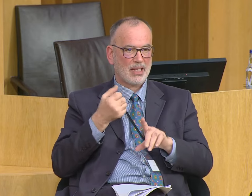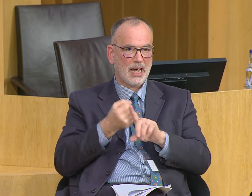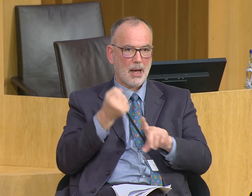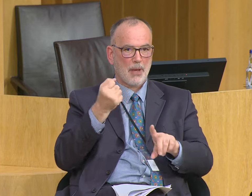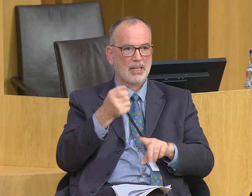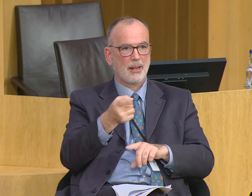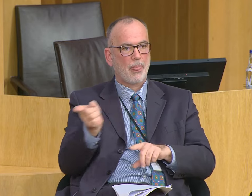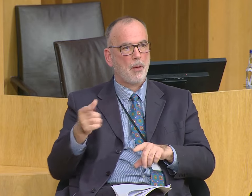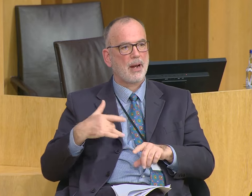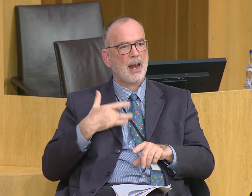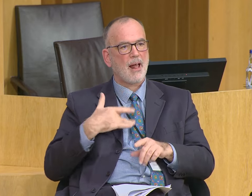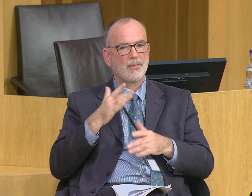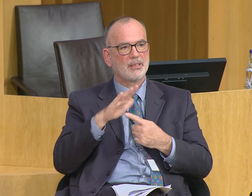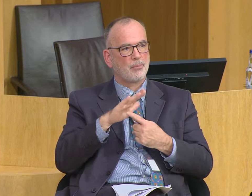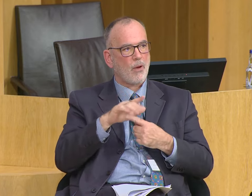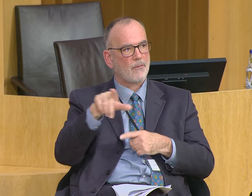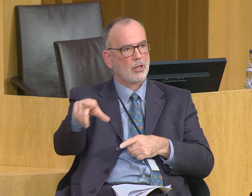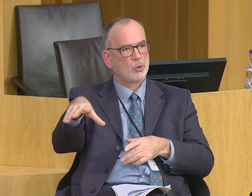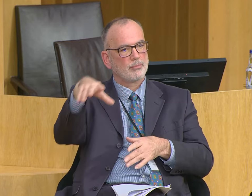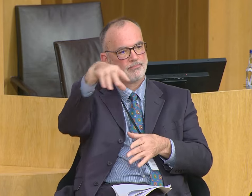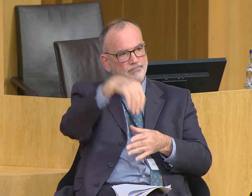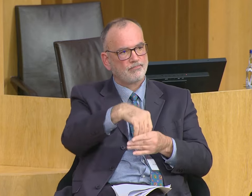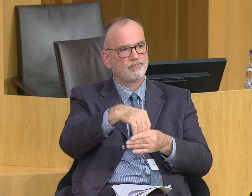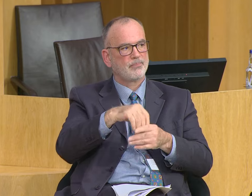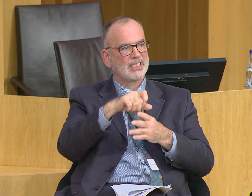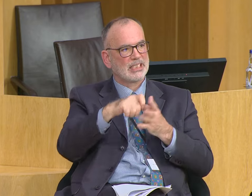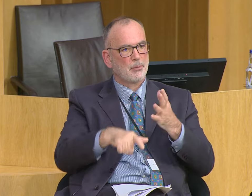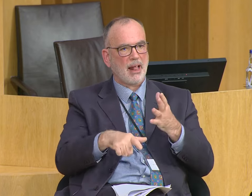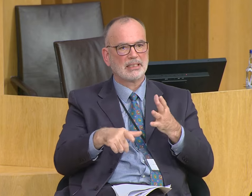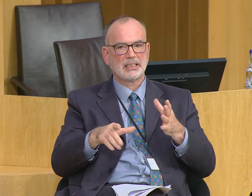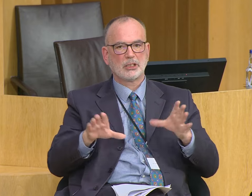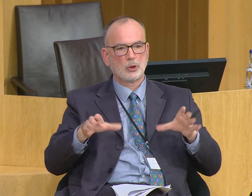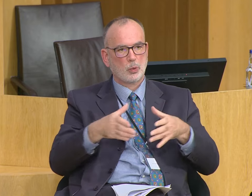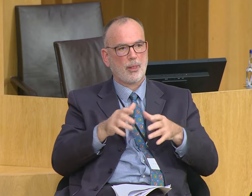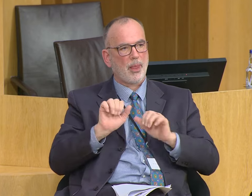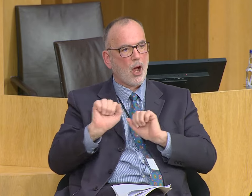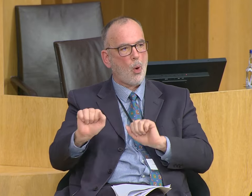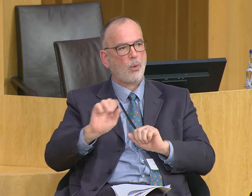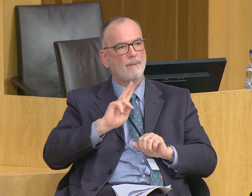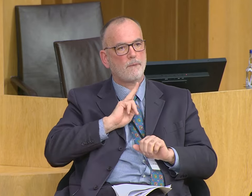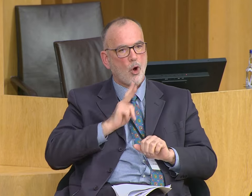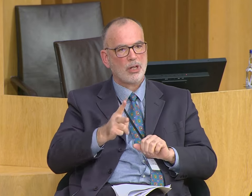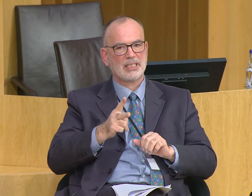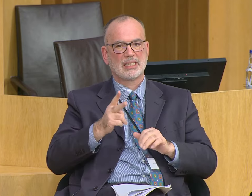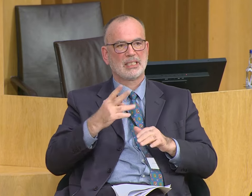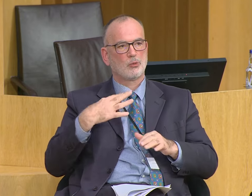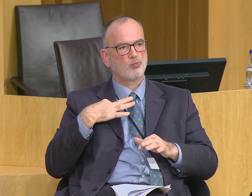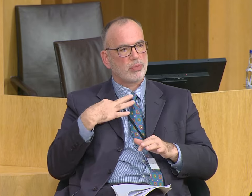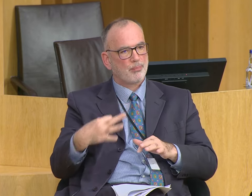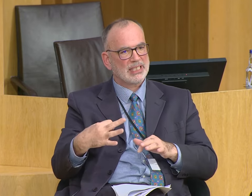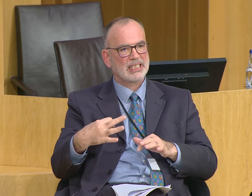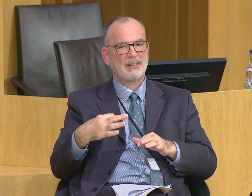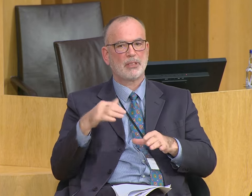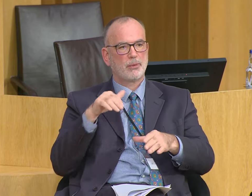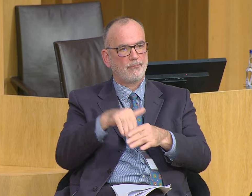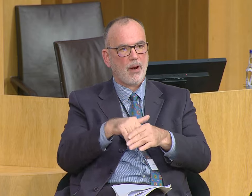there every day, have their own lives, they're having to campaign for their life, and the priority to get them into that room as a disabled person. They have their own